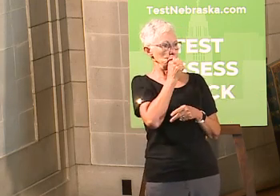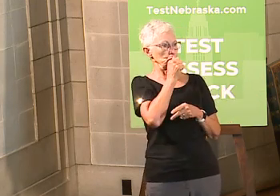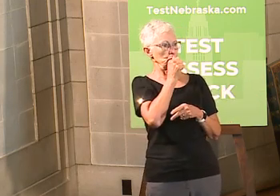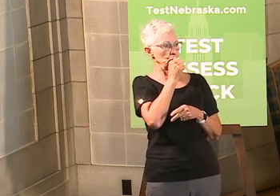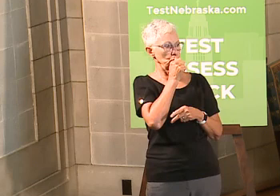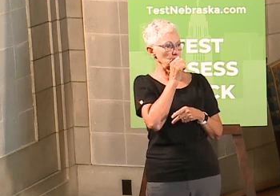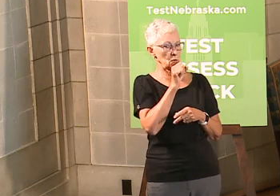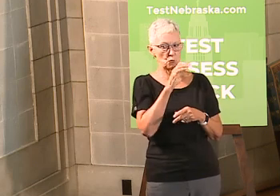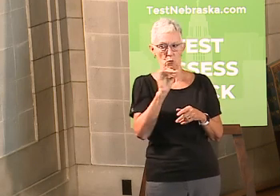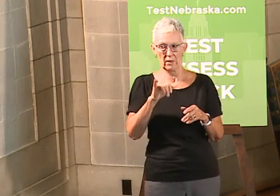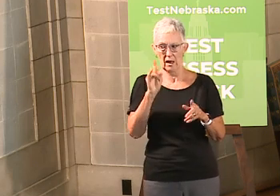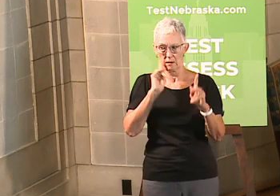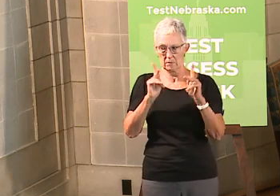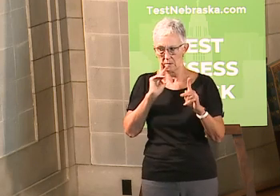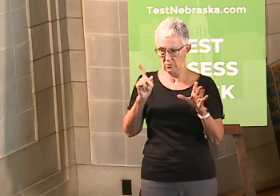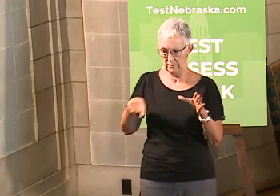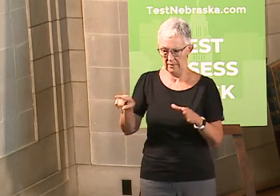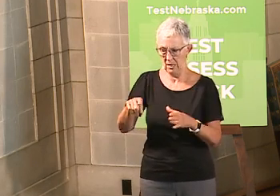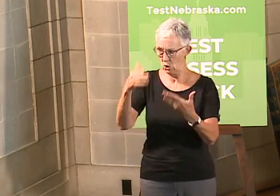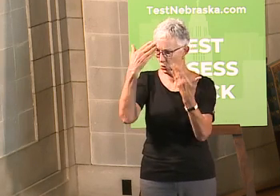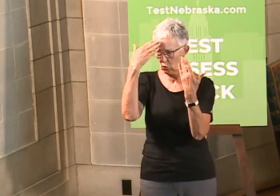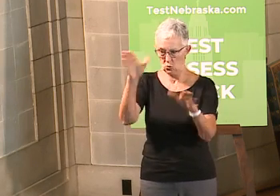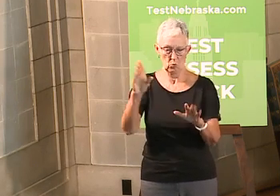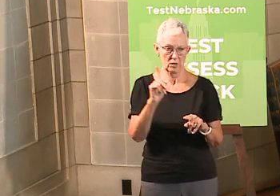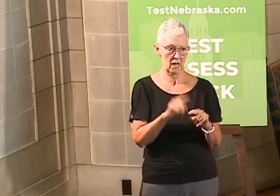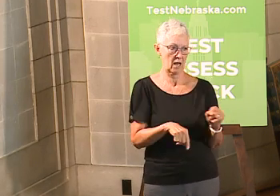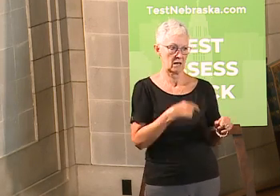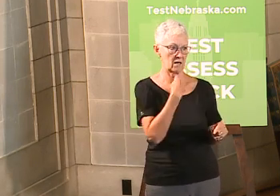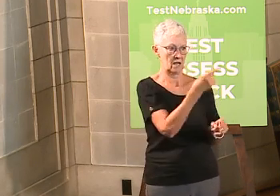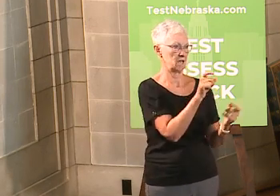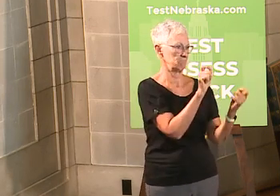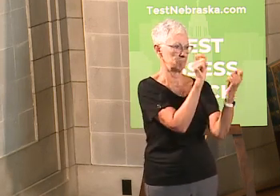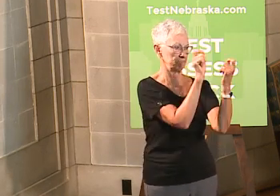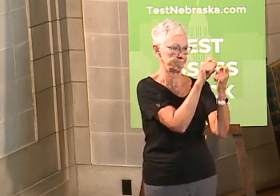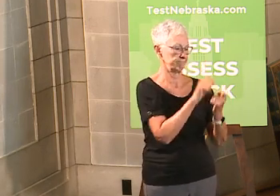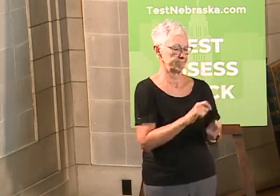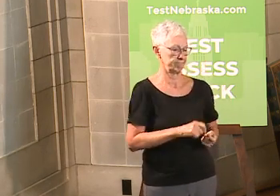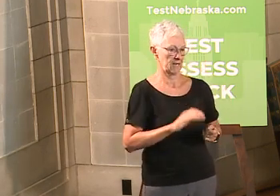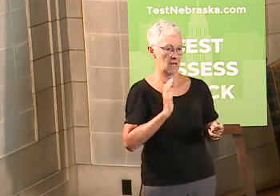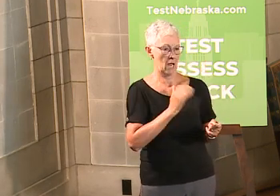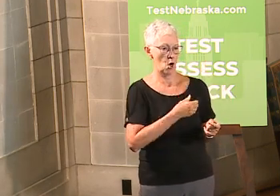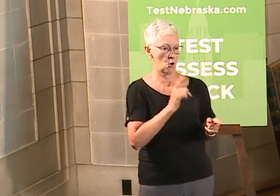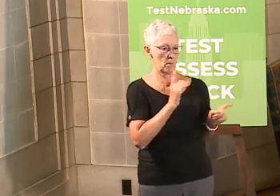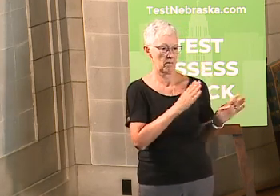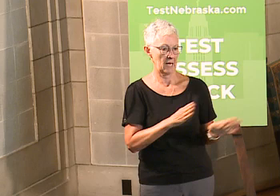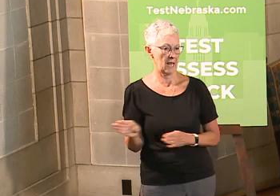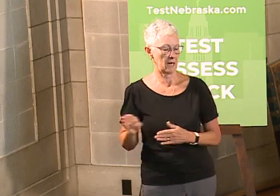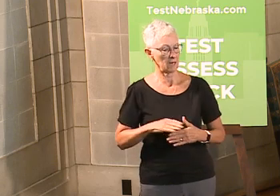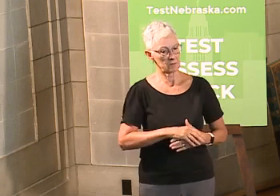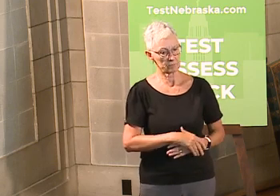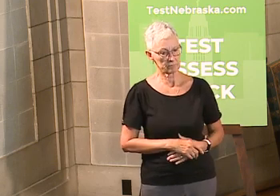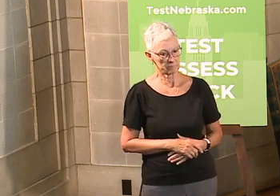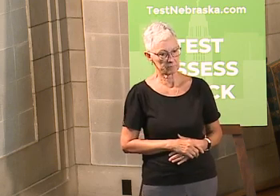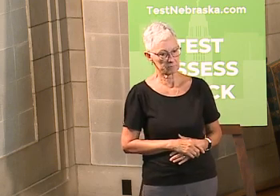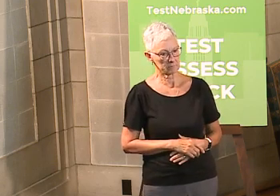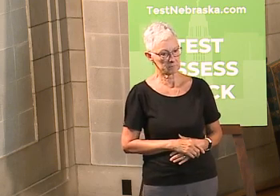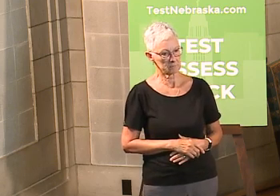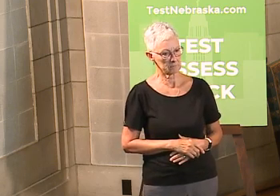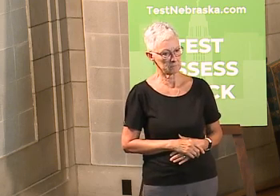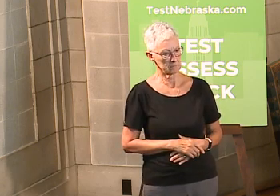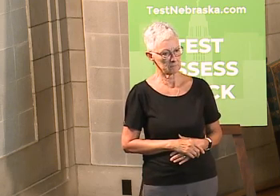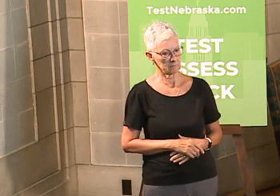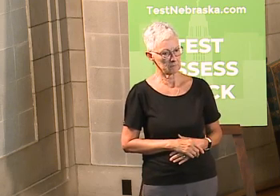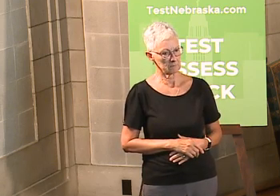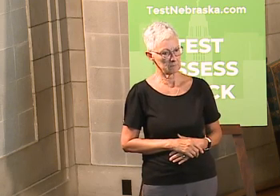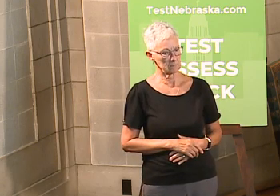concerns in place. So we're not going to reveal the details of the plan. Yeah, Paul. Can you help me understand, how does property tax relief